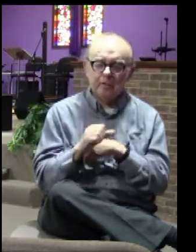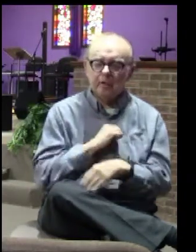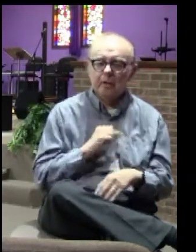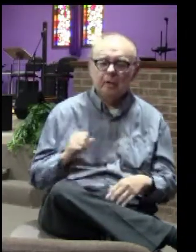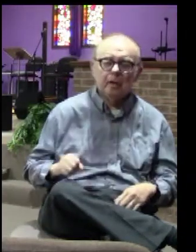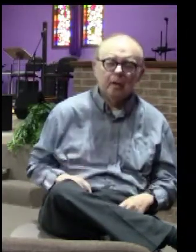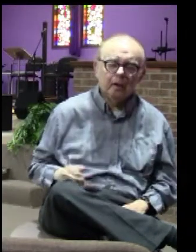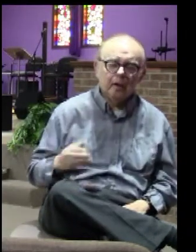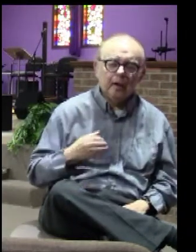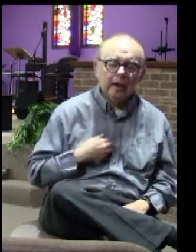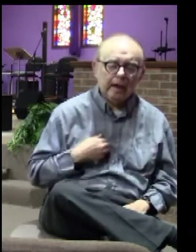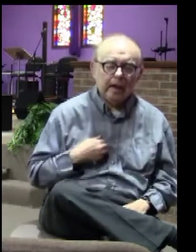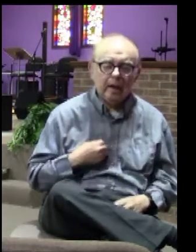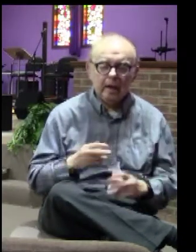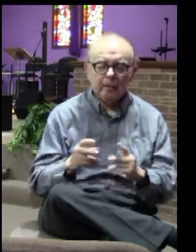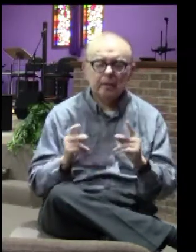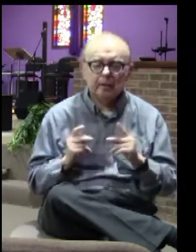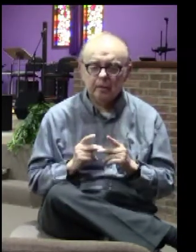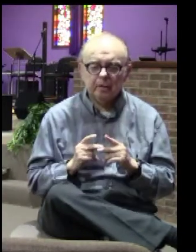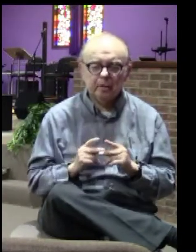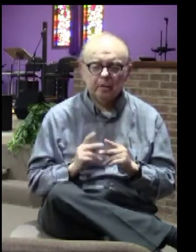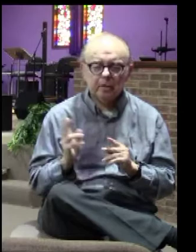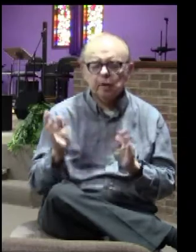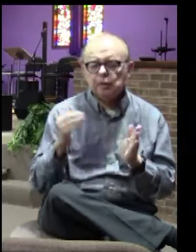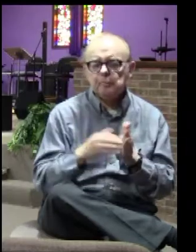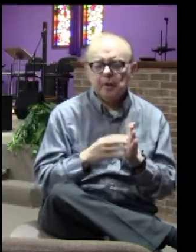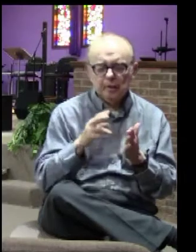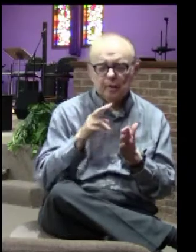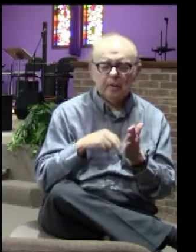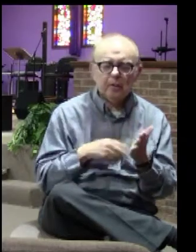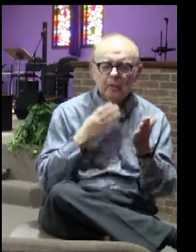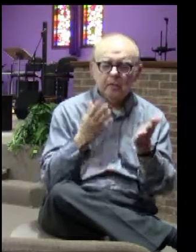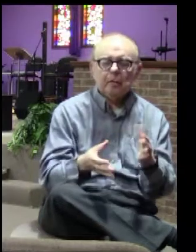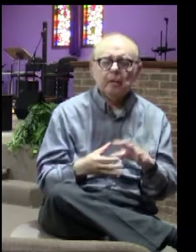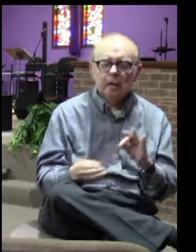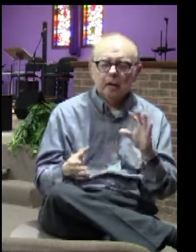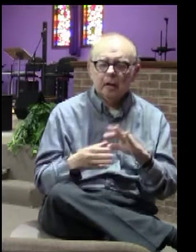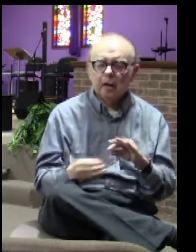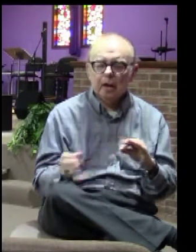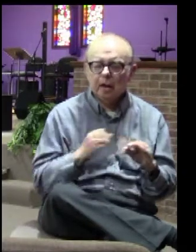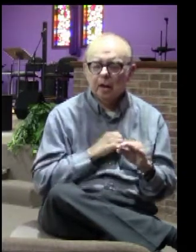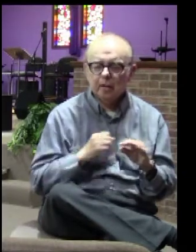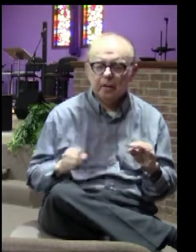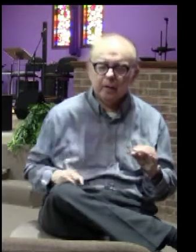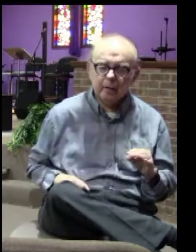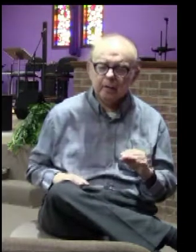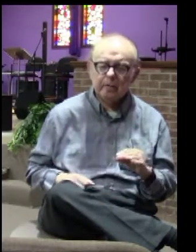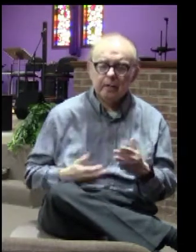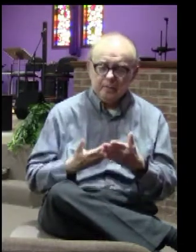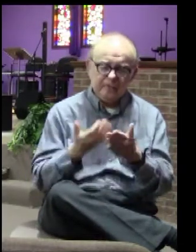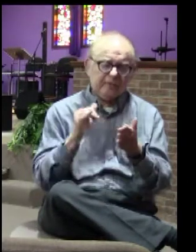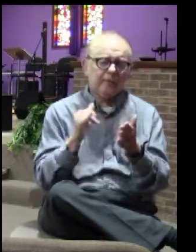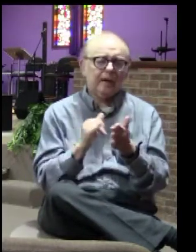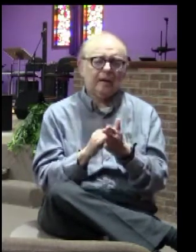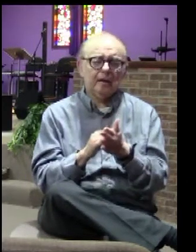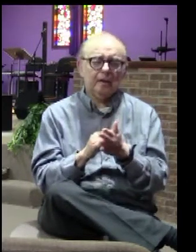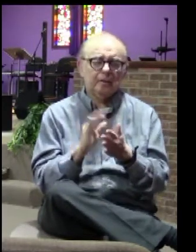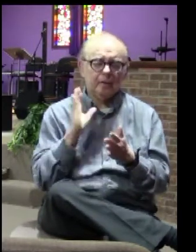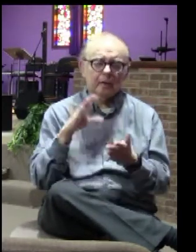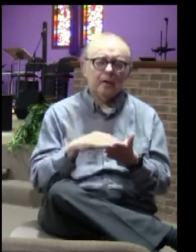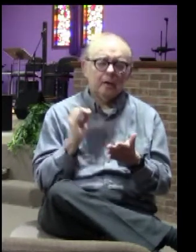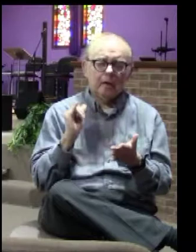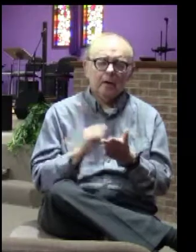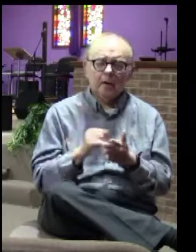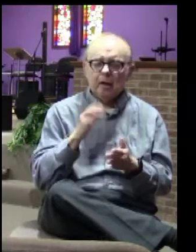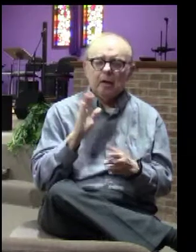Samson had those points. If you go back and read the rest of the story of Samson, prior to this, you will find